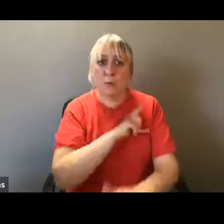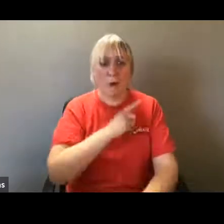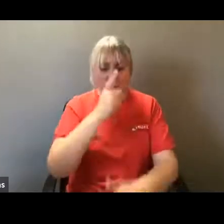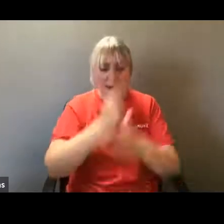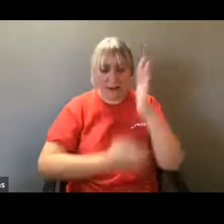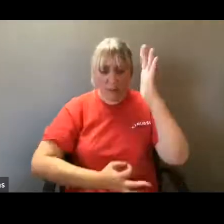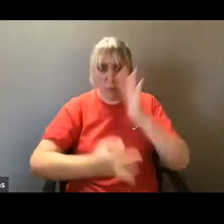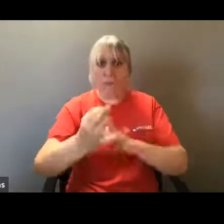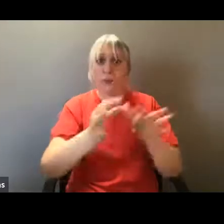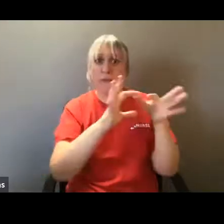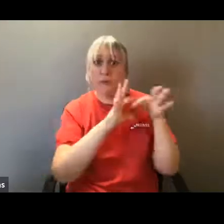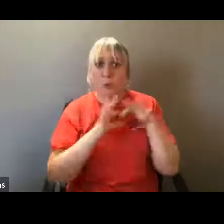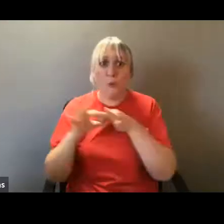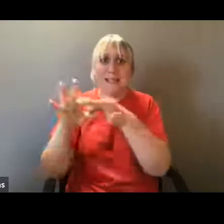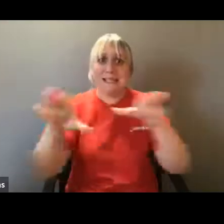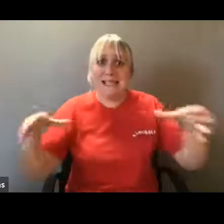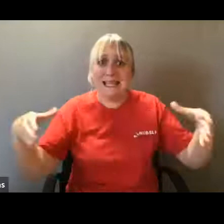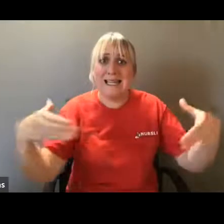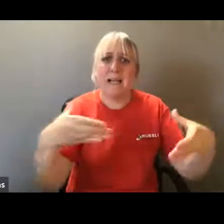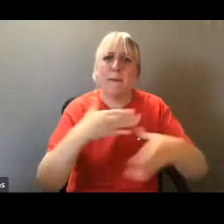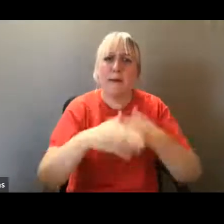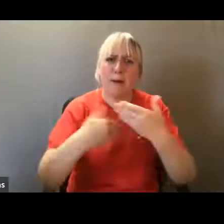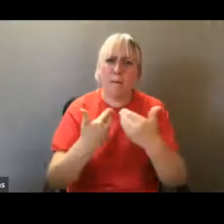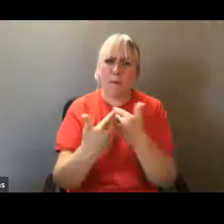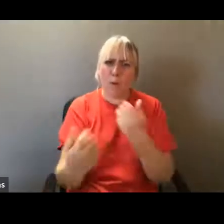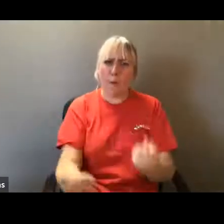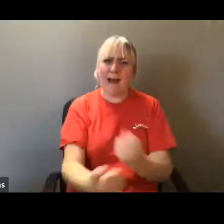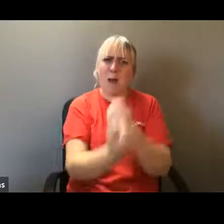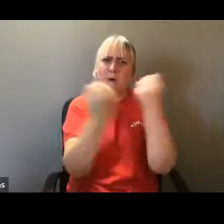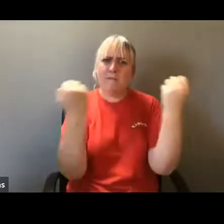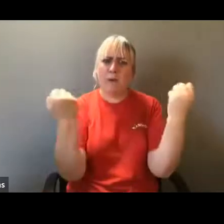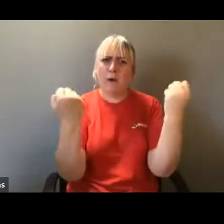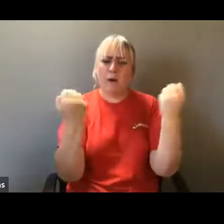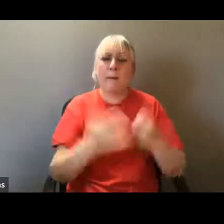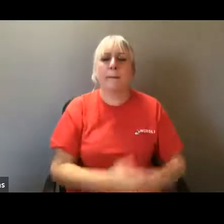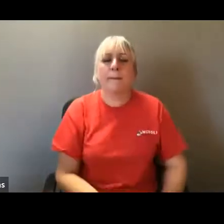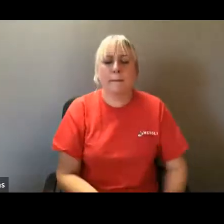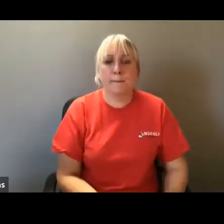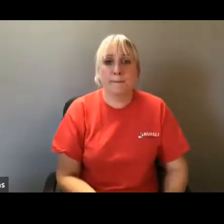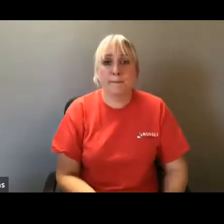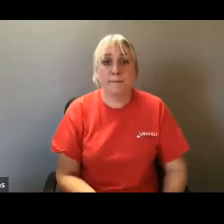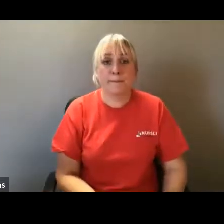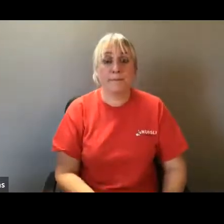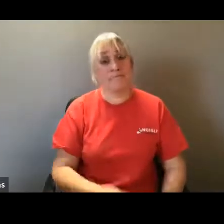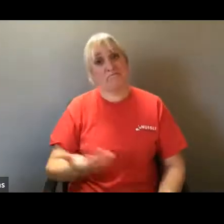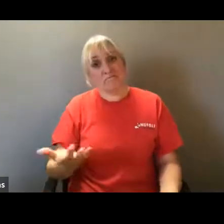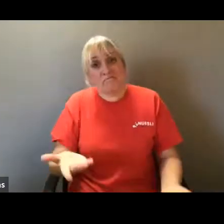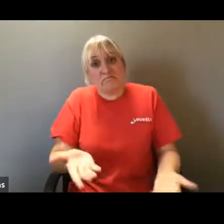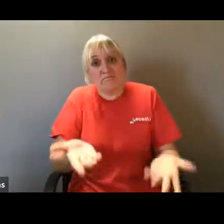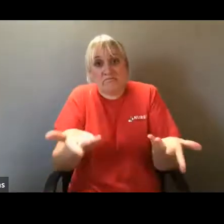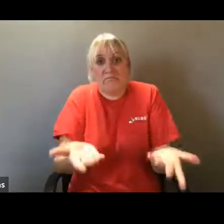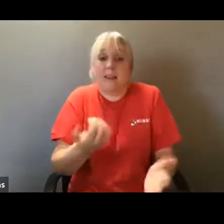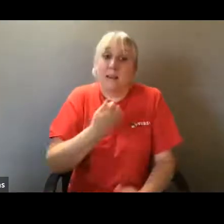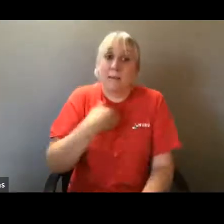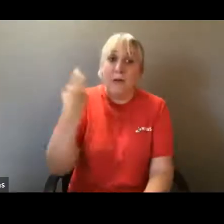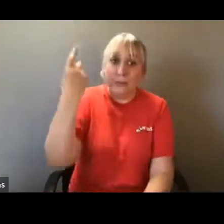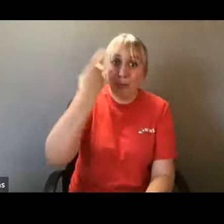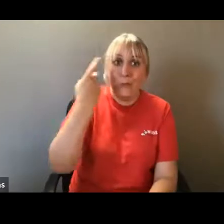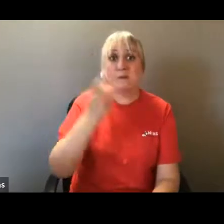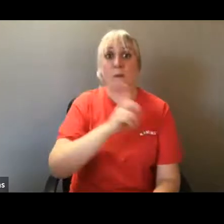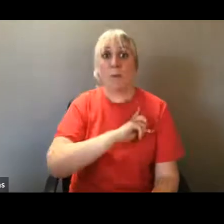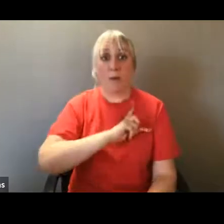its potential to be an even more powerful guide to action. So those were my thoughts going into the process of writing the